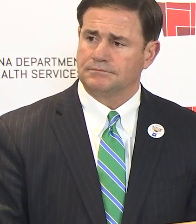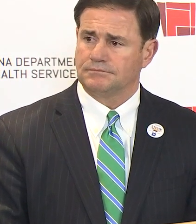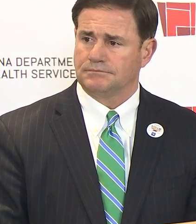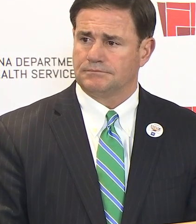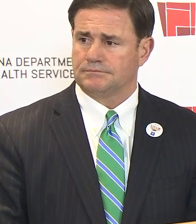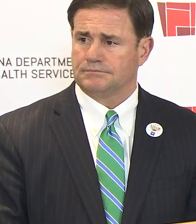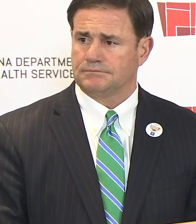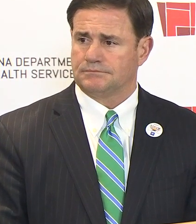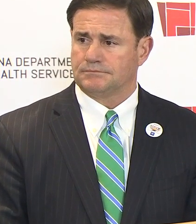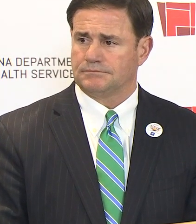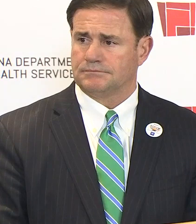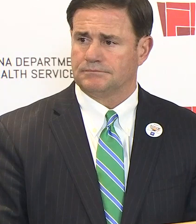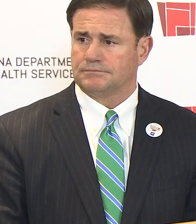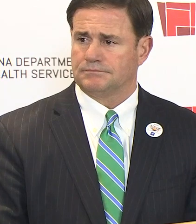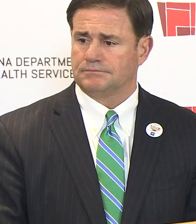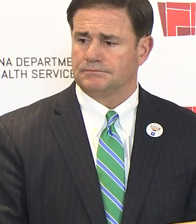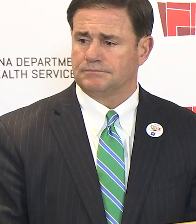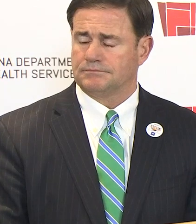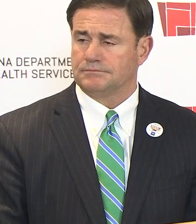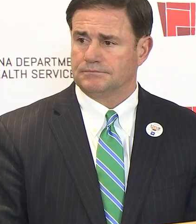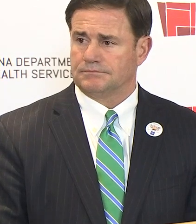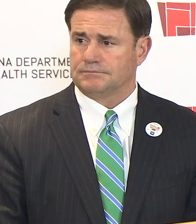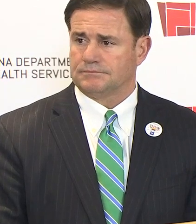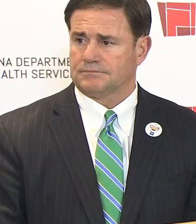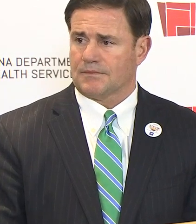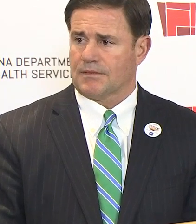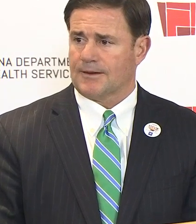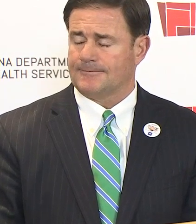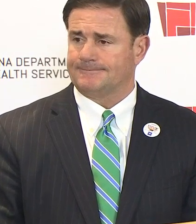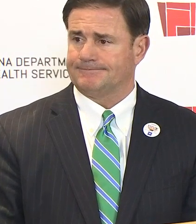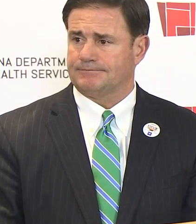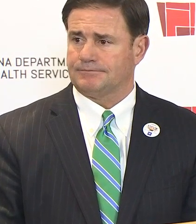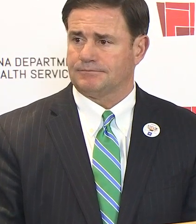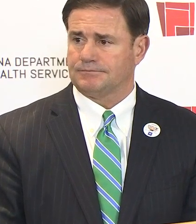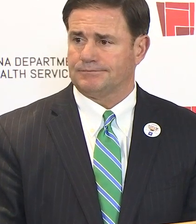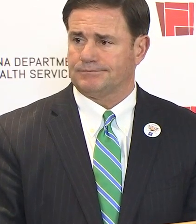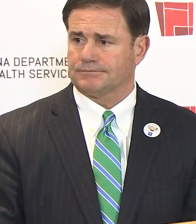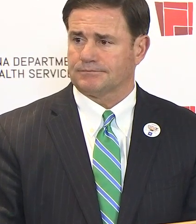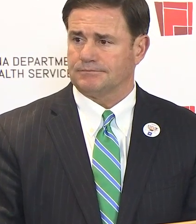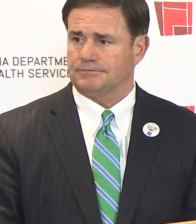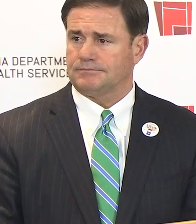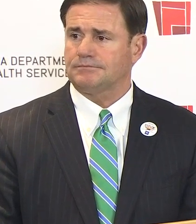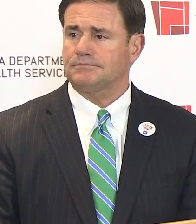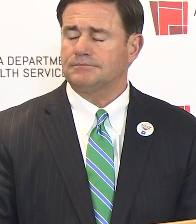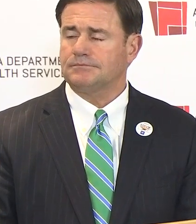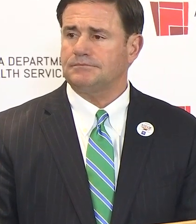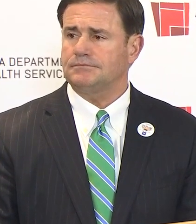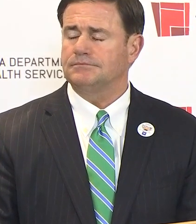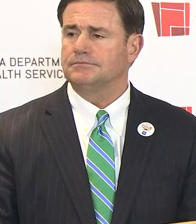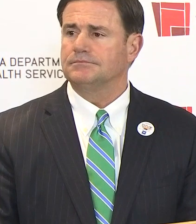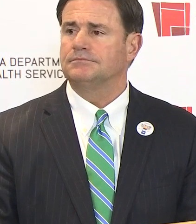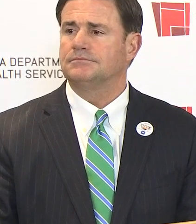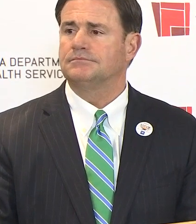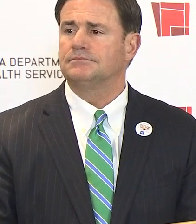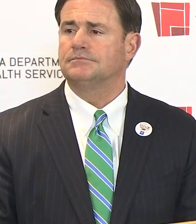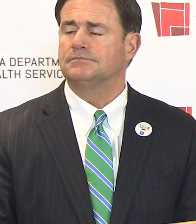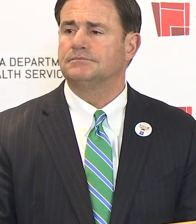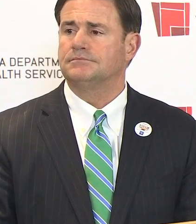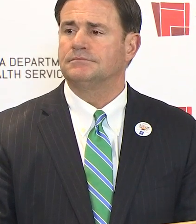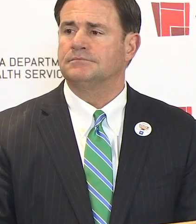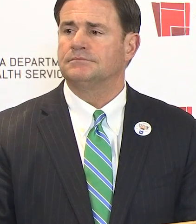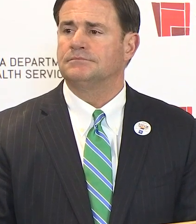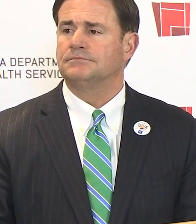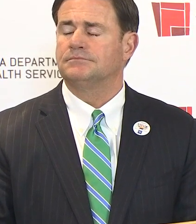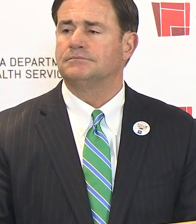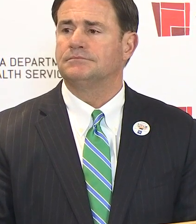You've seen what happens on cruise lines. They've seen, the CDC has basically said they're floating viral labs. What about airplanes, with